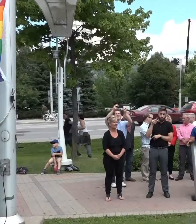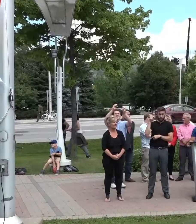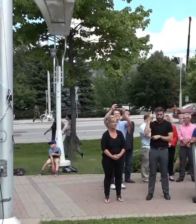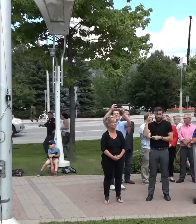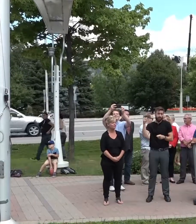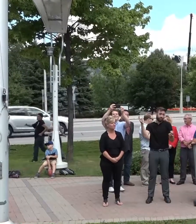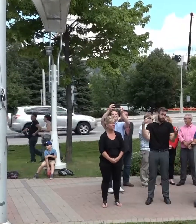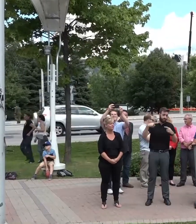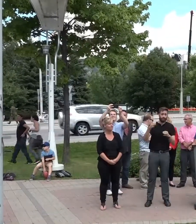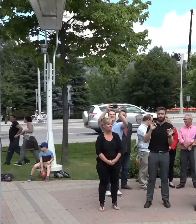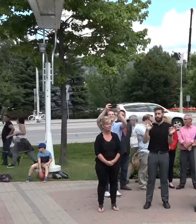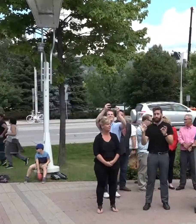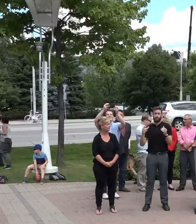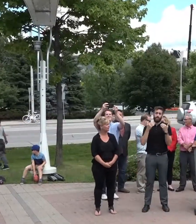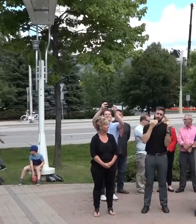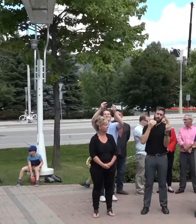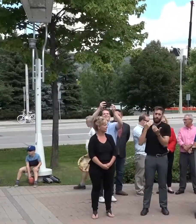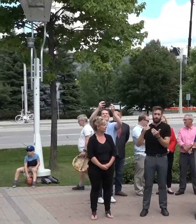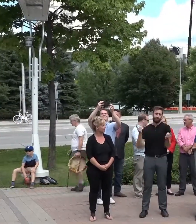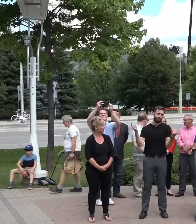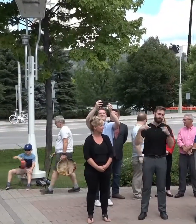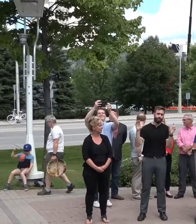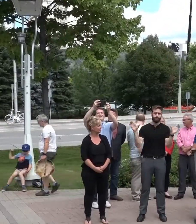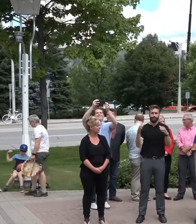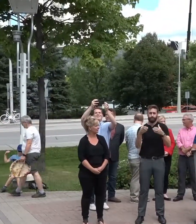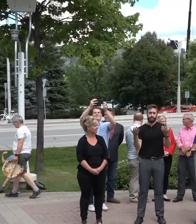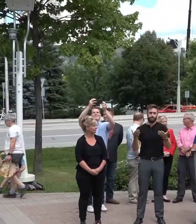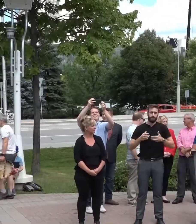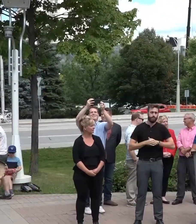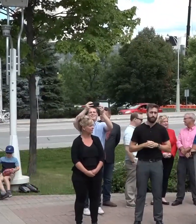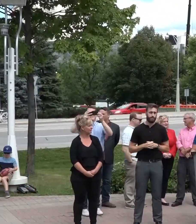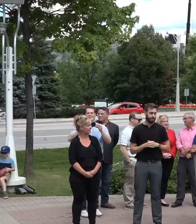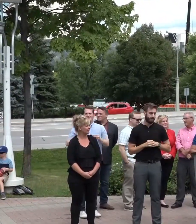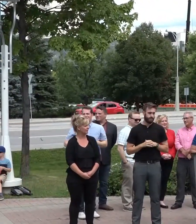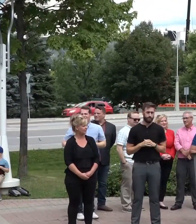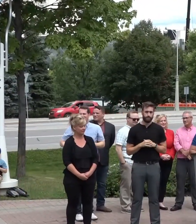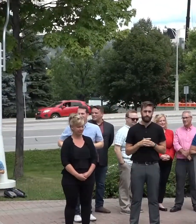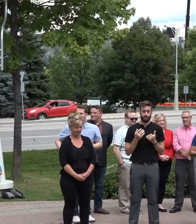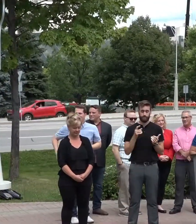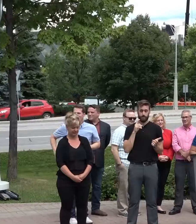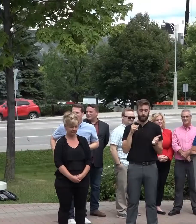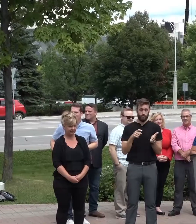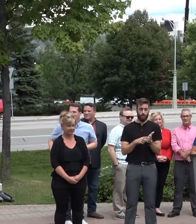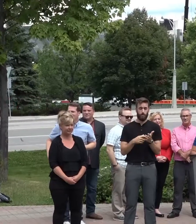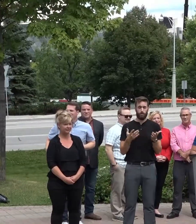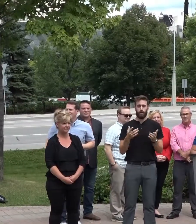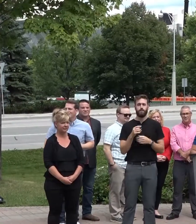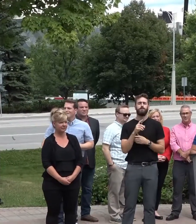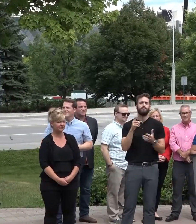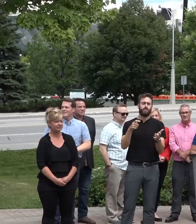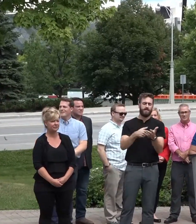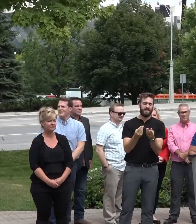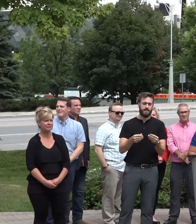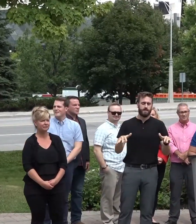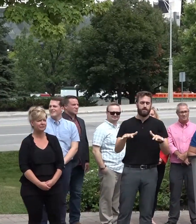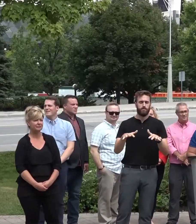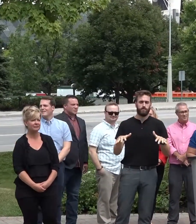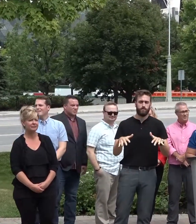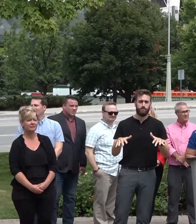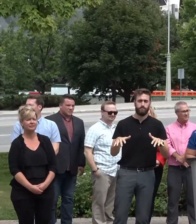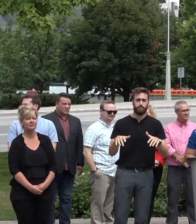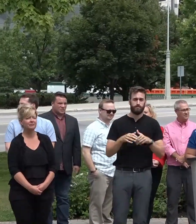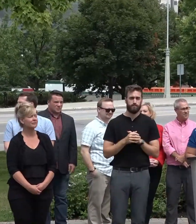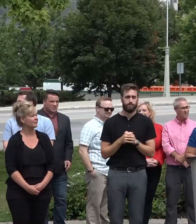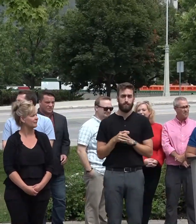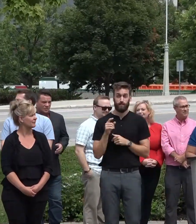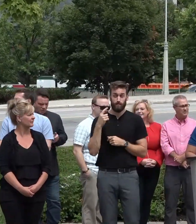commissioners here from certain departments. Thank you so much for being here today. I would like to begin by acknowledging that the land on which we're gathered today and throughout